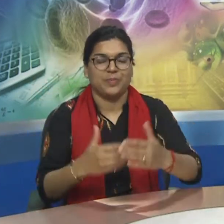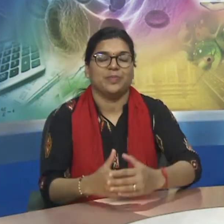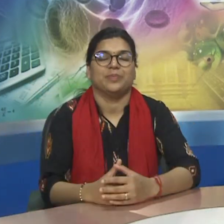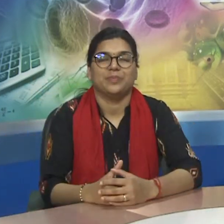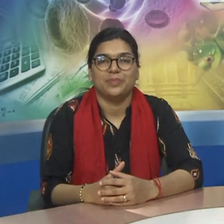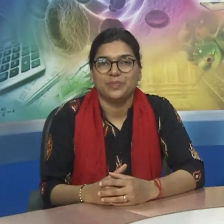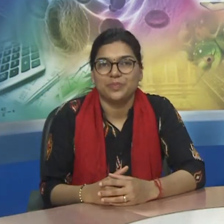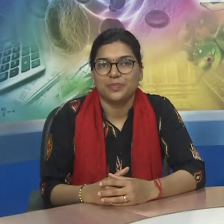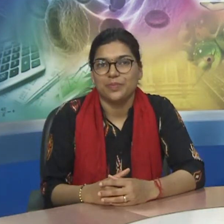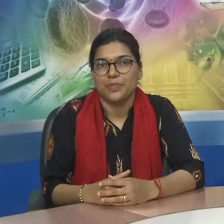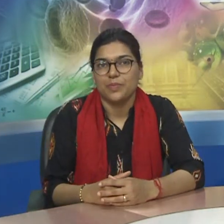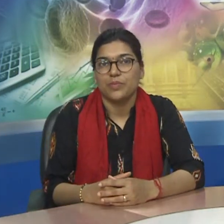lesson.